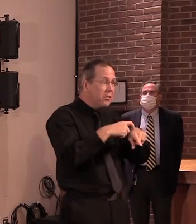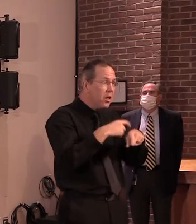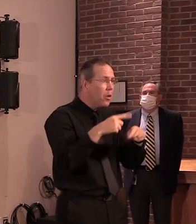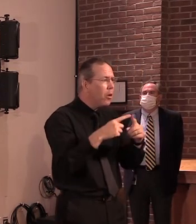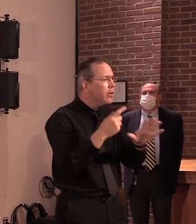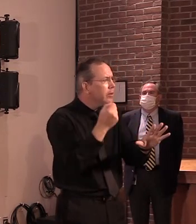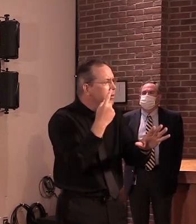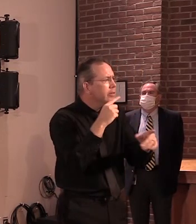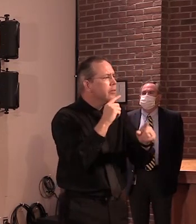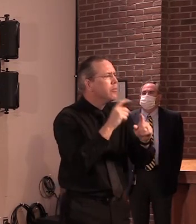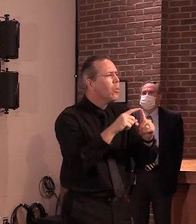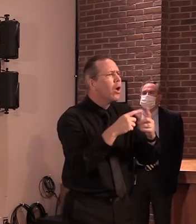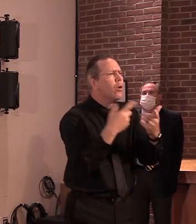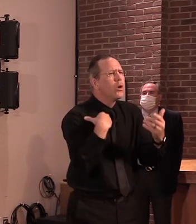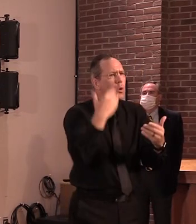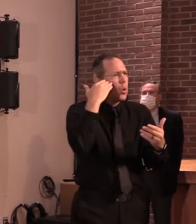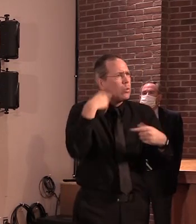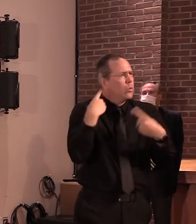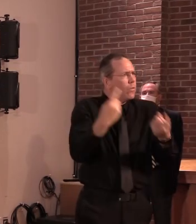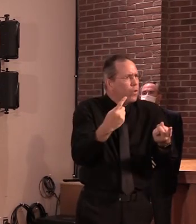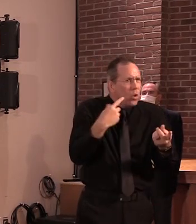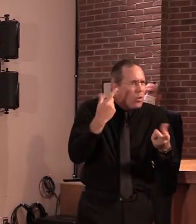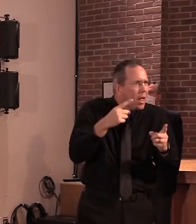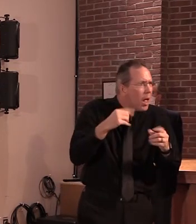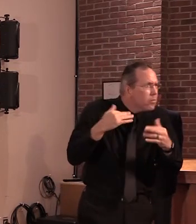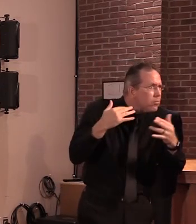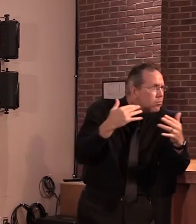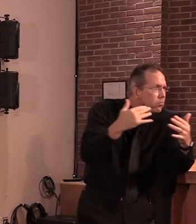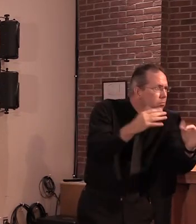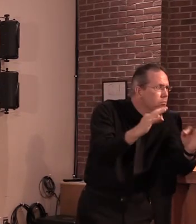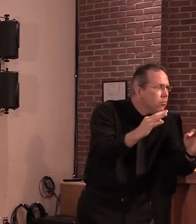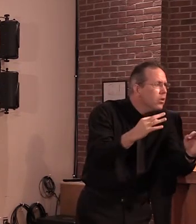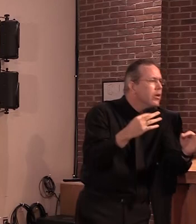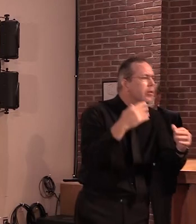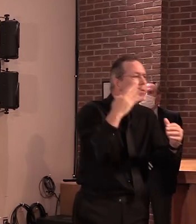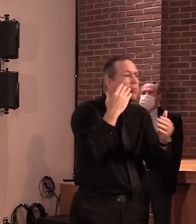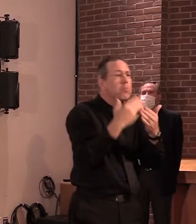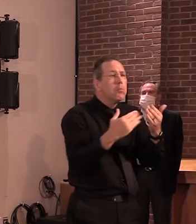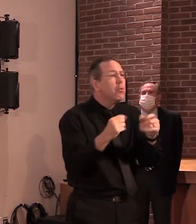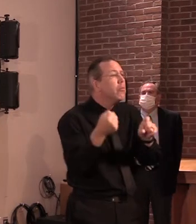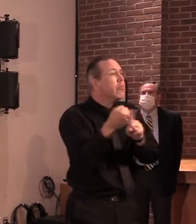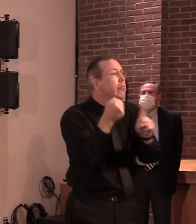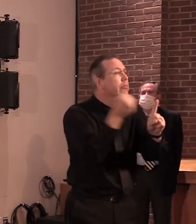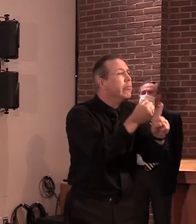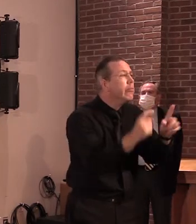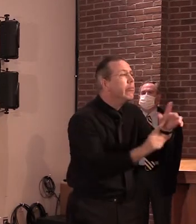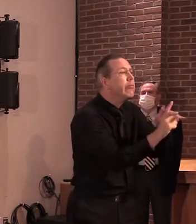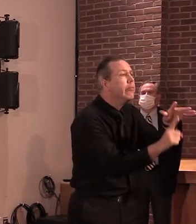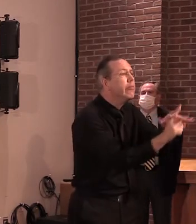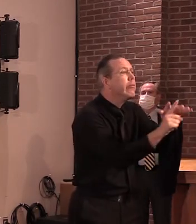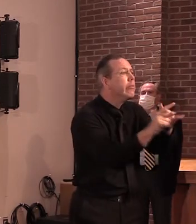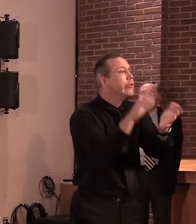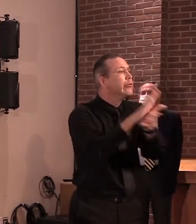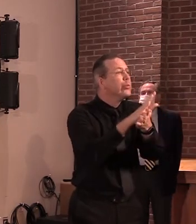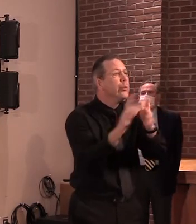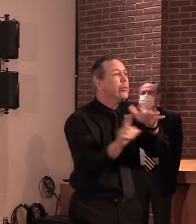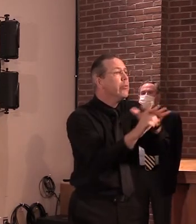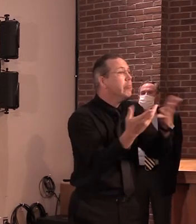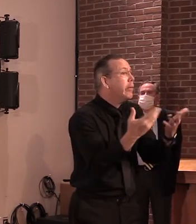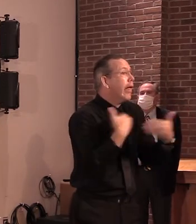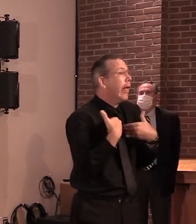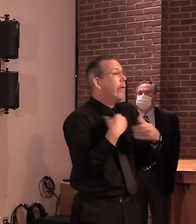not see new cases, clusters, or even limited outbreaks in our communities, but